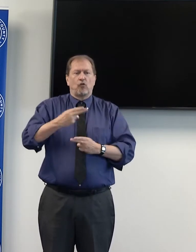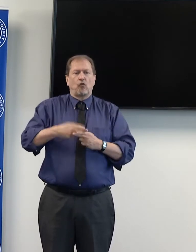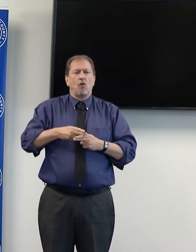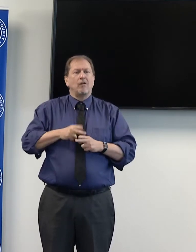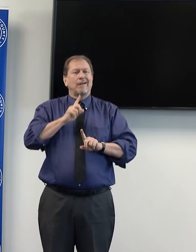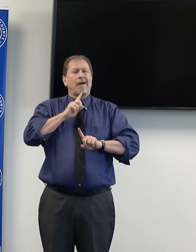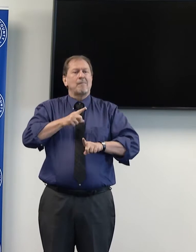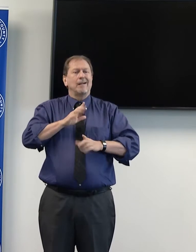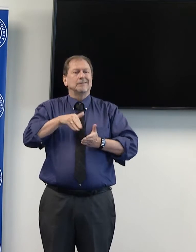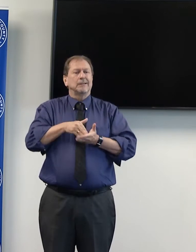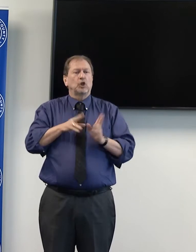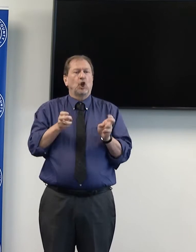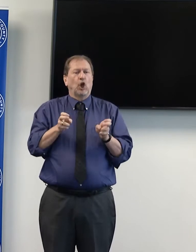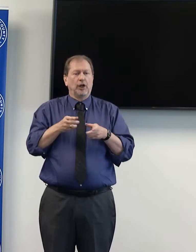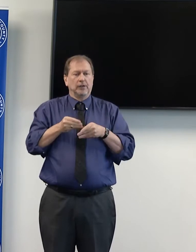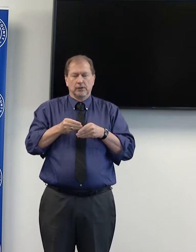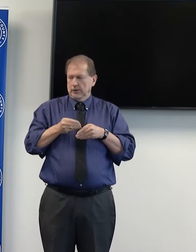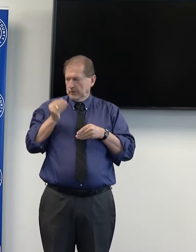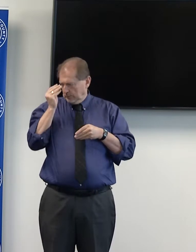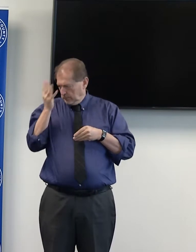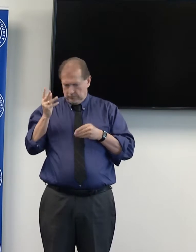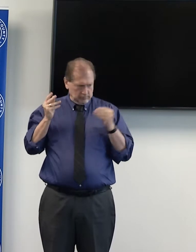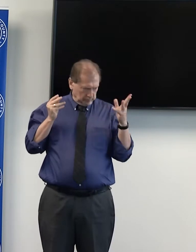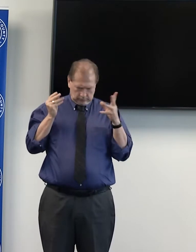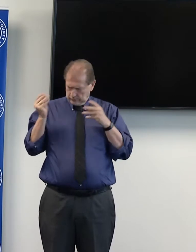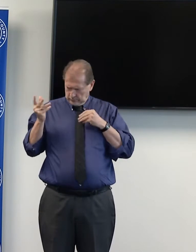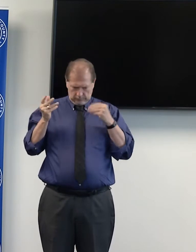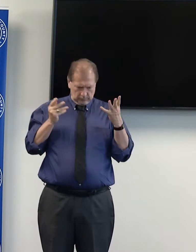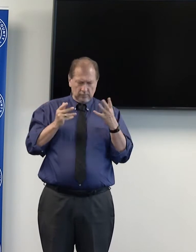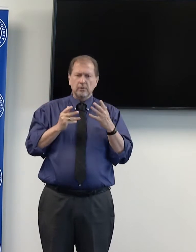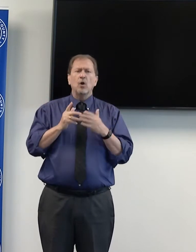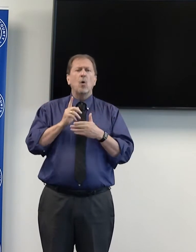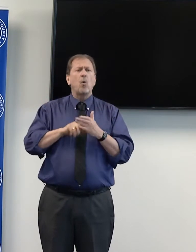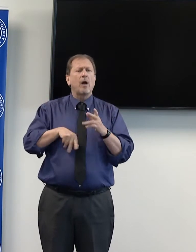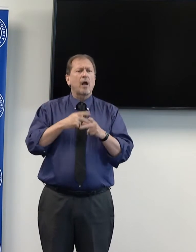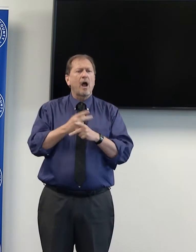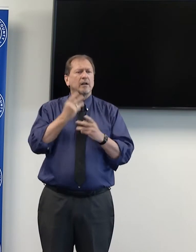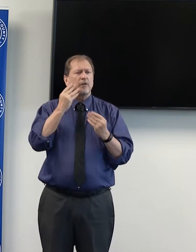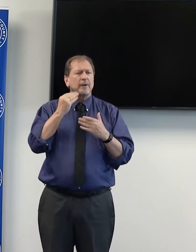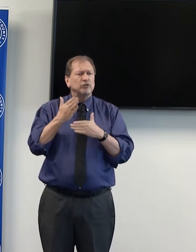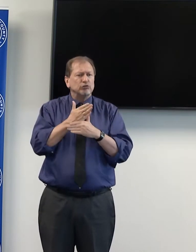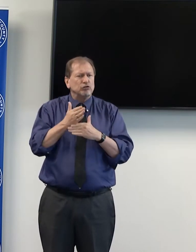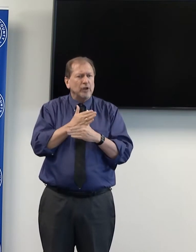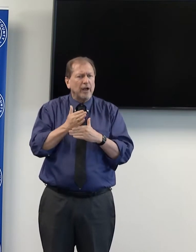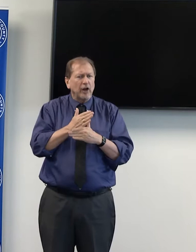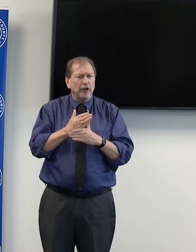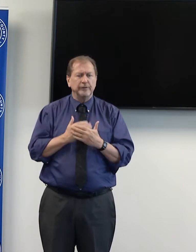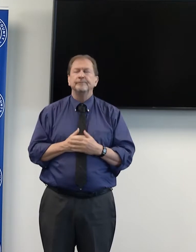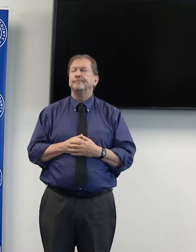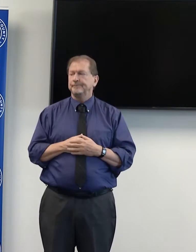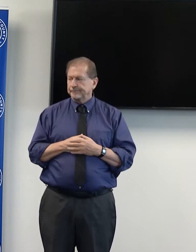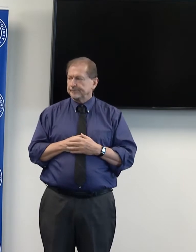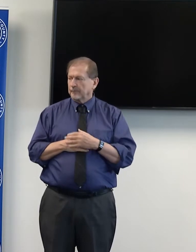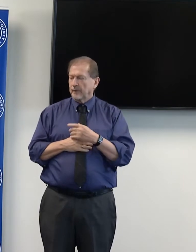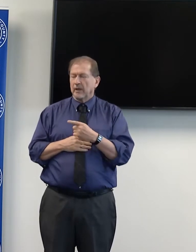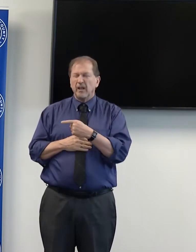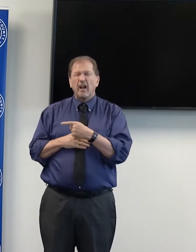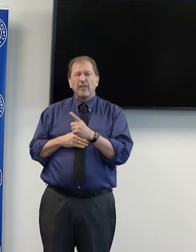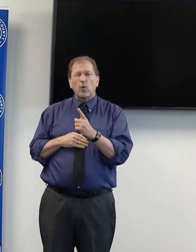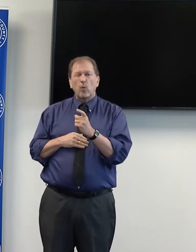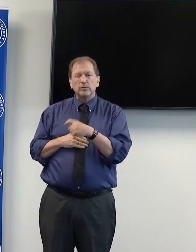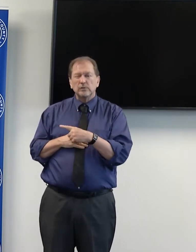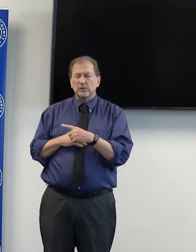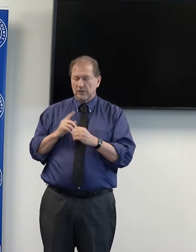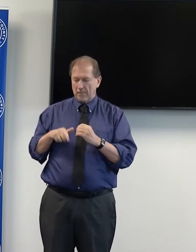information is being shared and what that collaboration looks like? Okay, this is Alex from the Daily Line, and he wants to know about collaboration with the sheriff's office